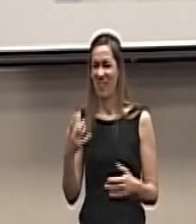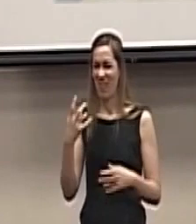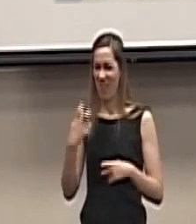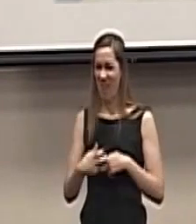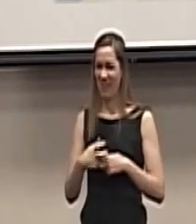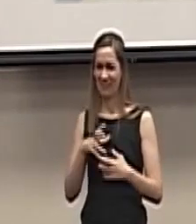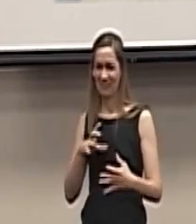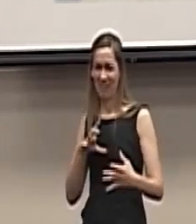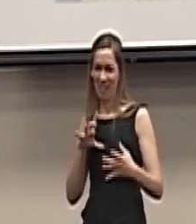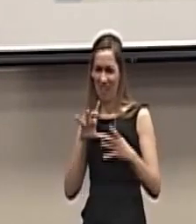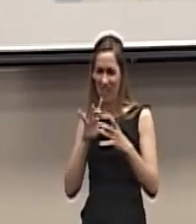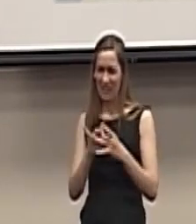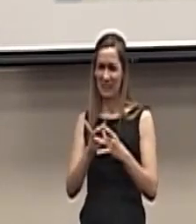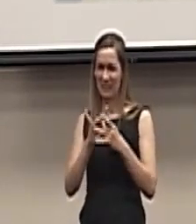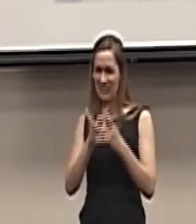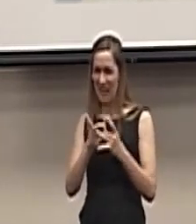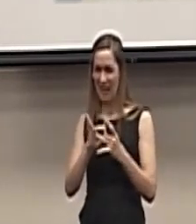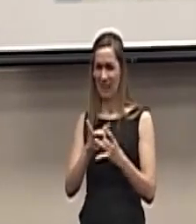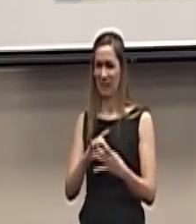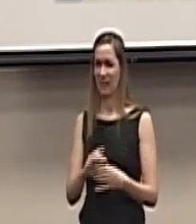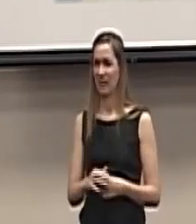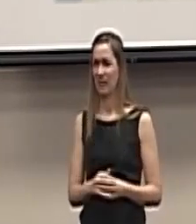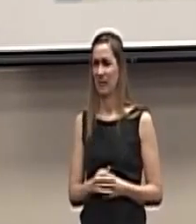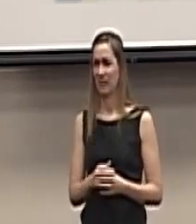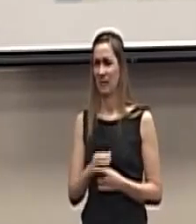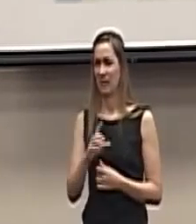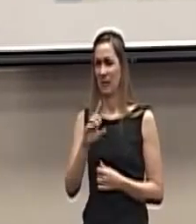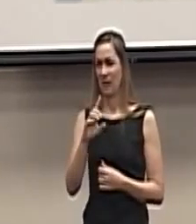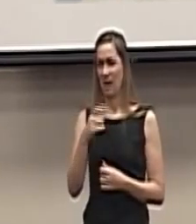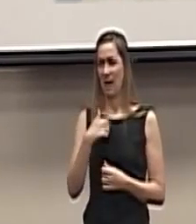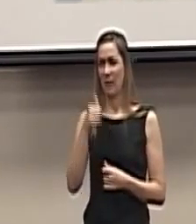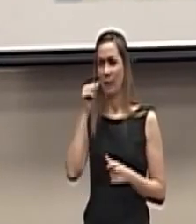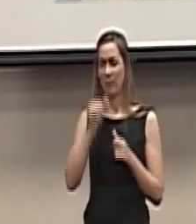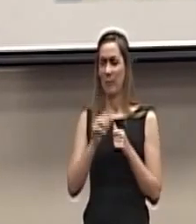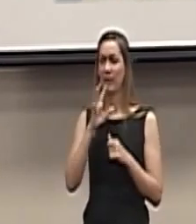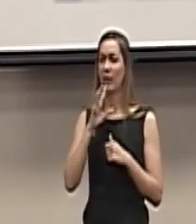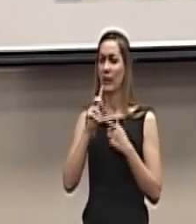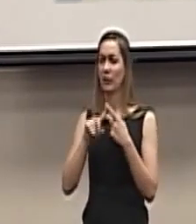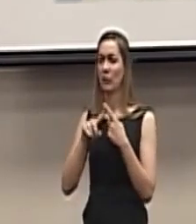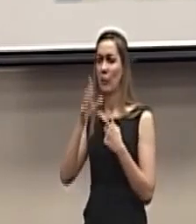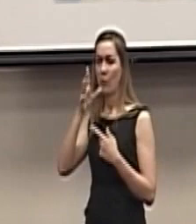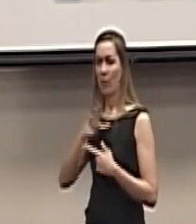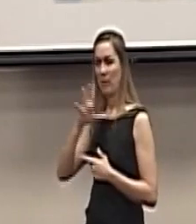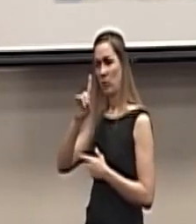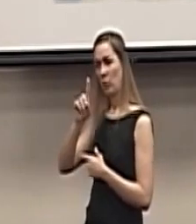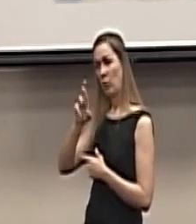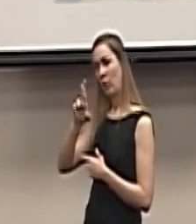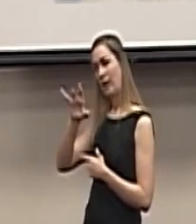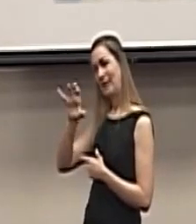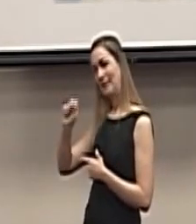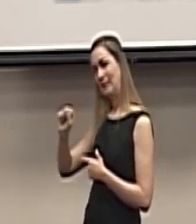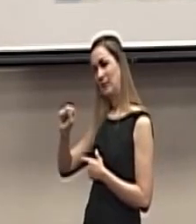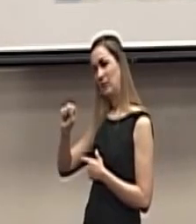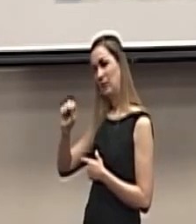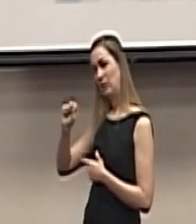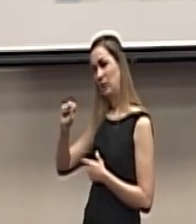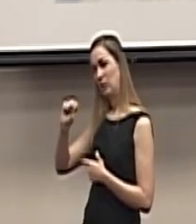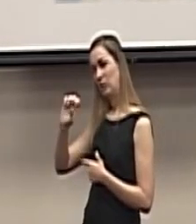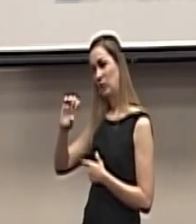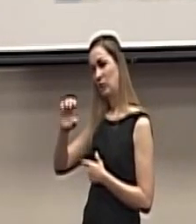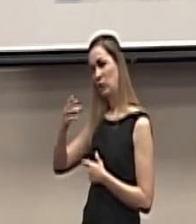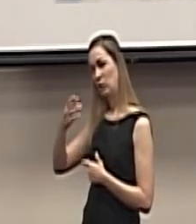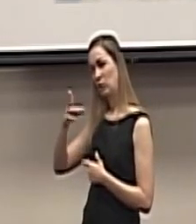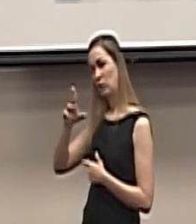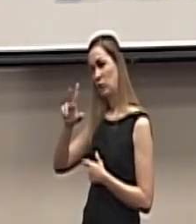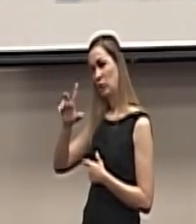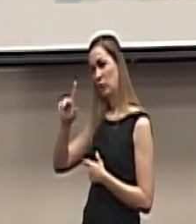to Dottie Schultz, Doris Schultz in Dallas. She works as a counselor with students, and she told a story about